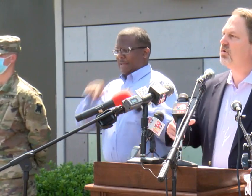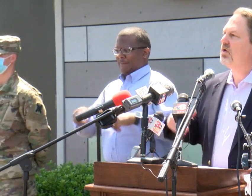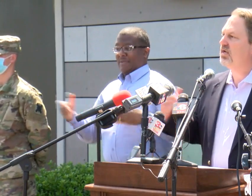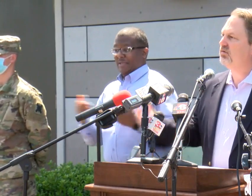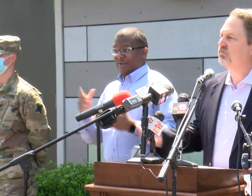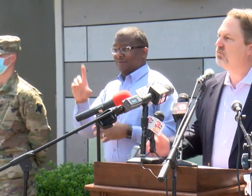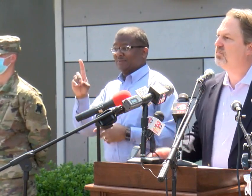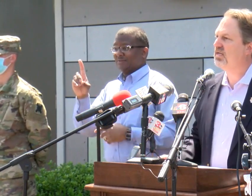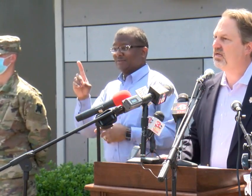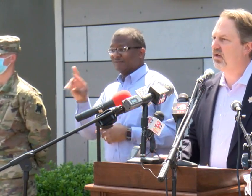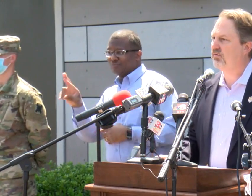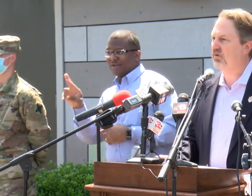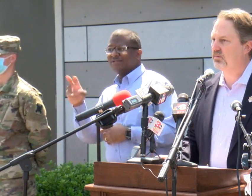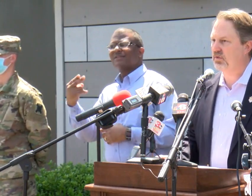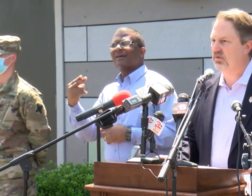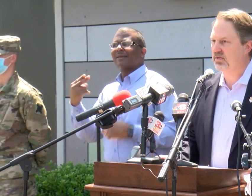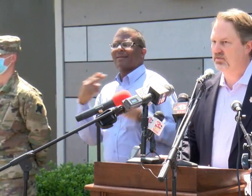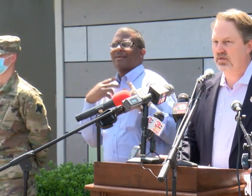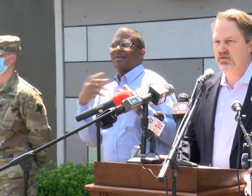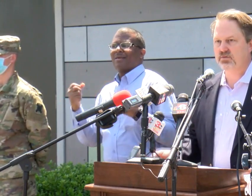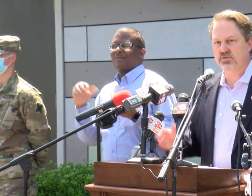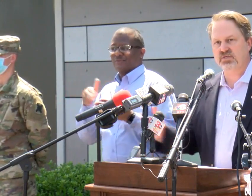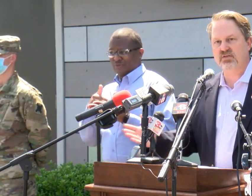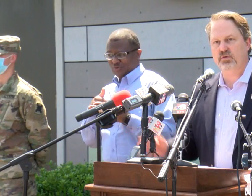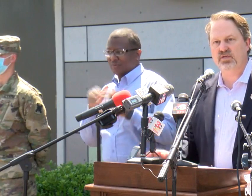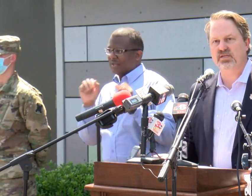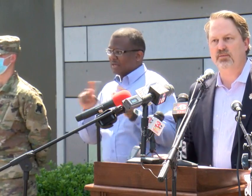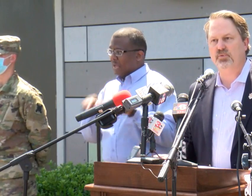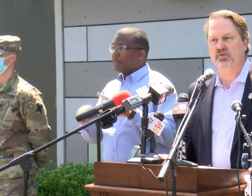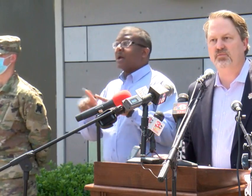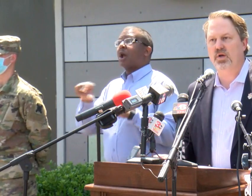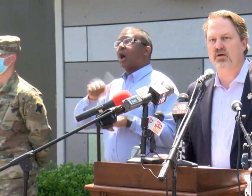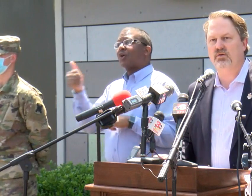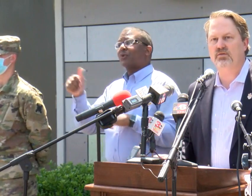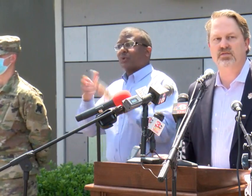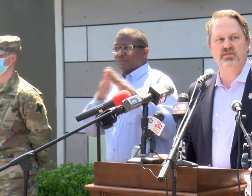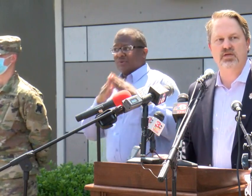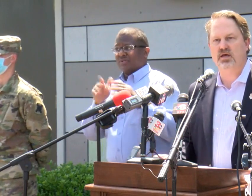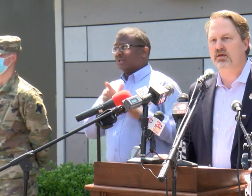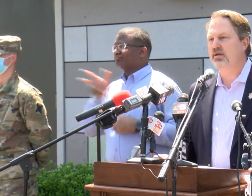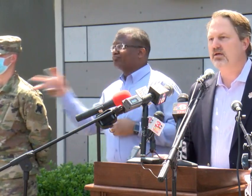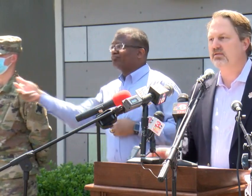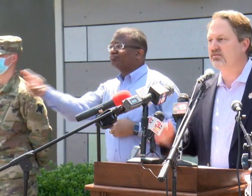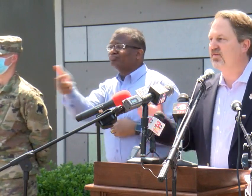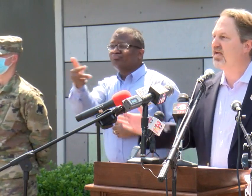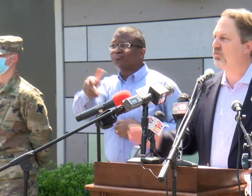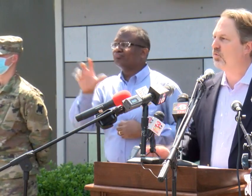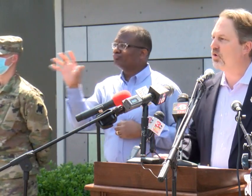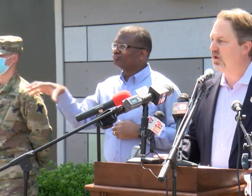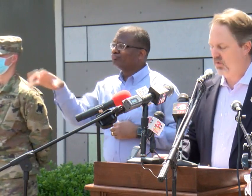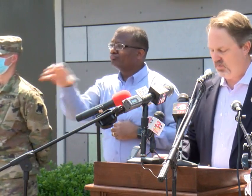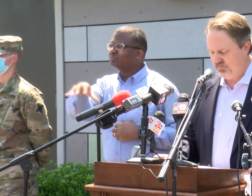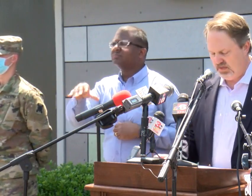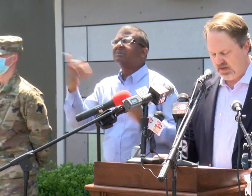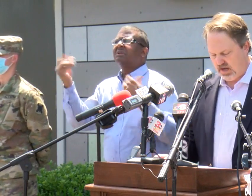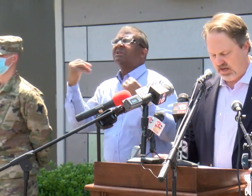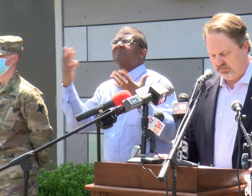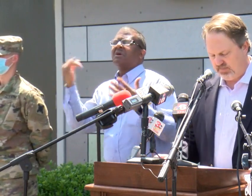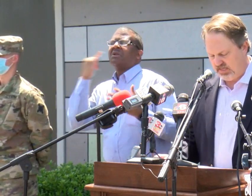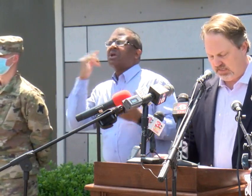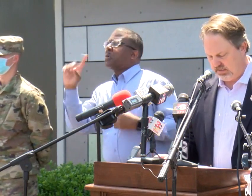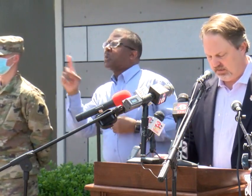to go into many other communities. So just to give you an example of where this this van will go,